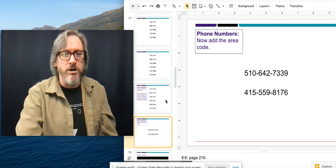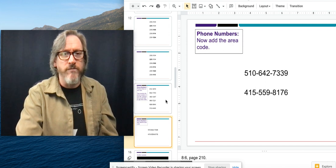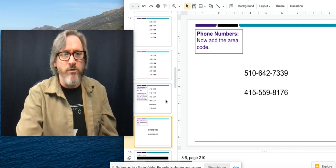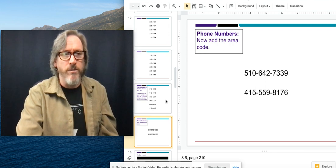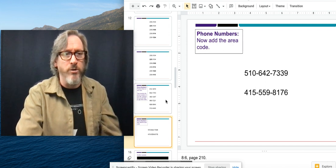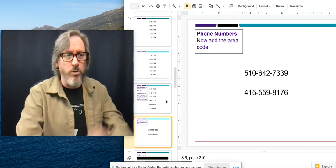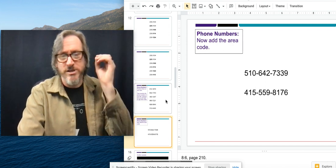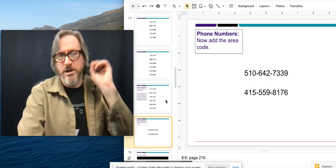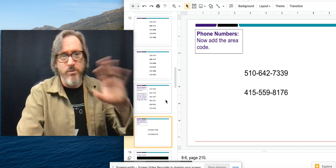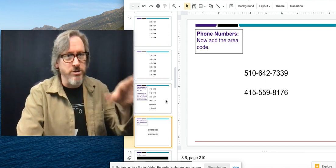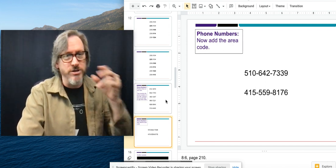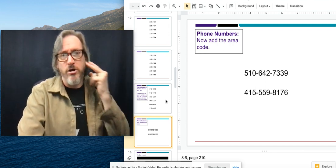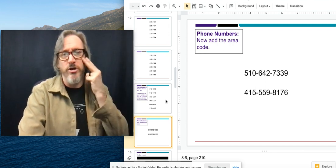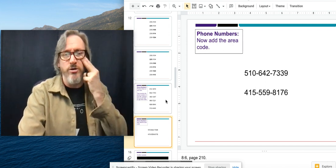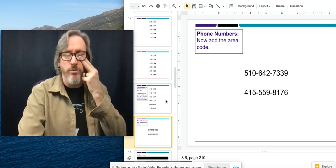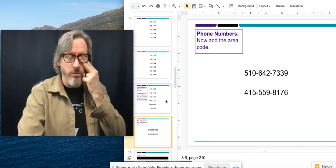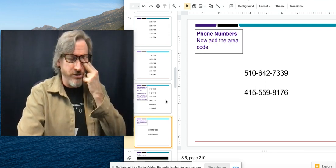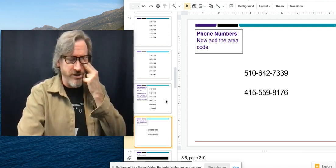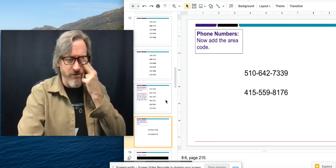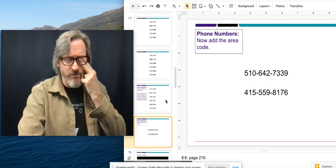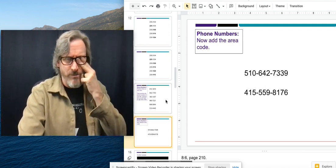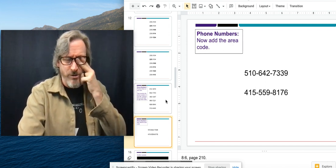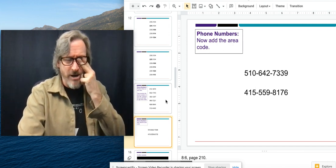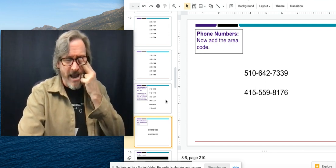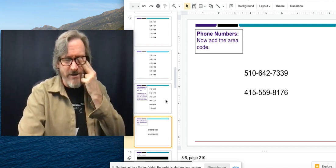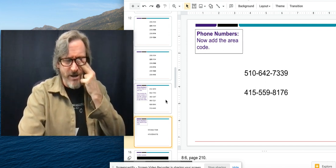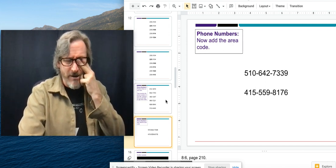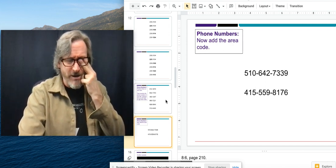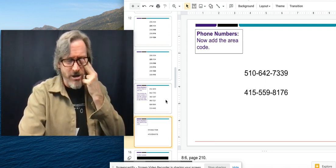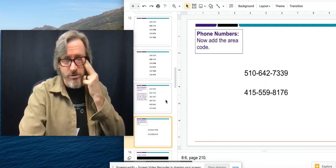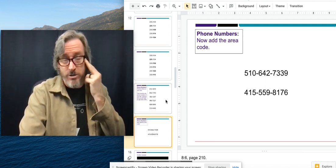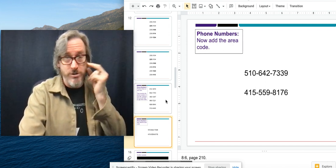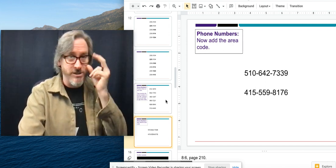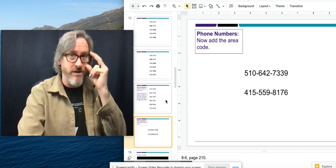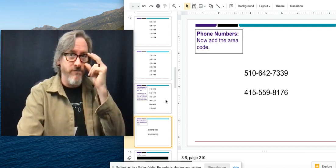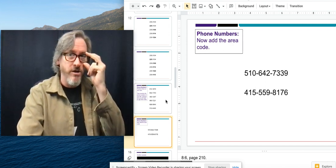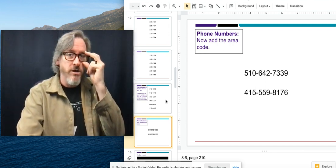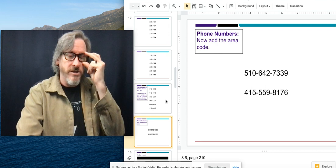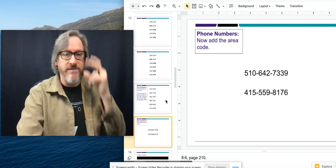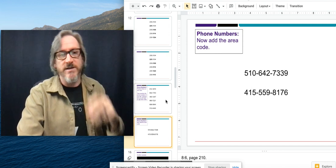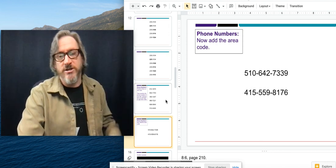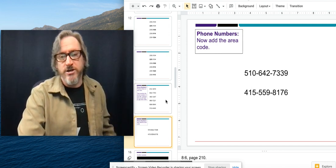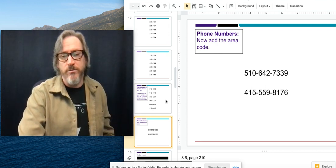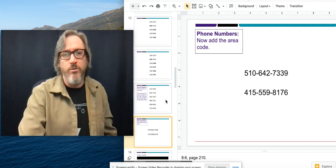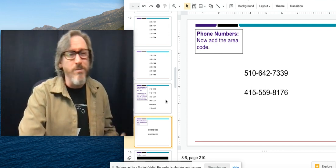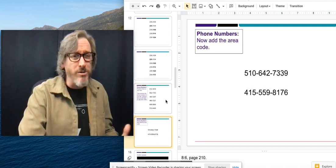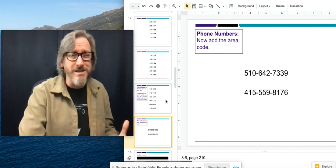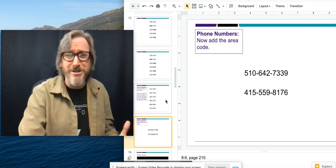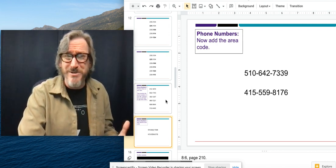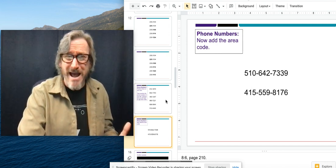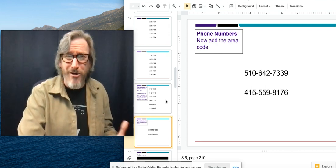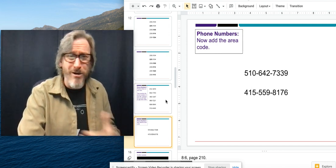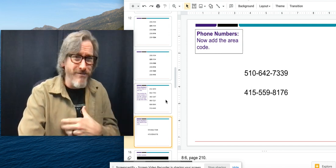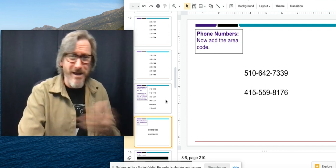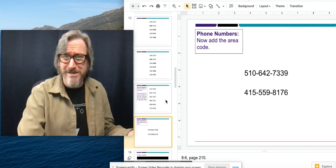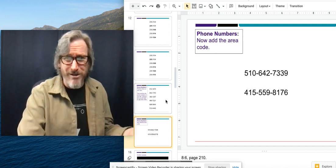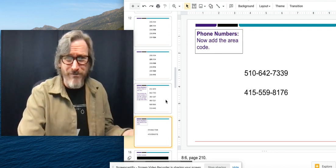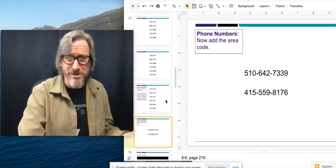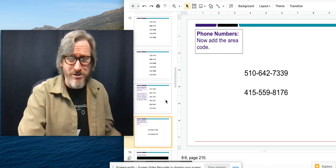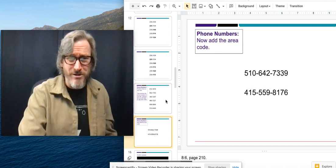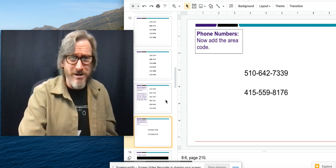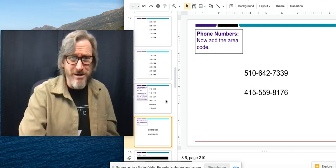your work phone number? What's the number to call you? What's your cell phone number? Add in the area code. Don't just give the 7-digit number. We mostly do now